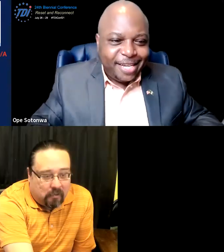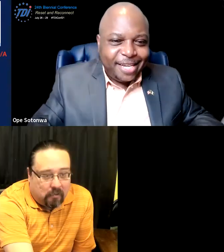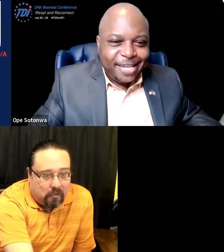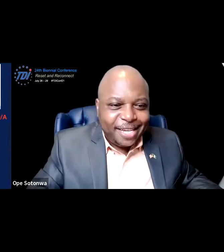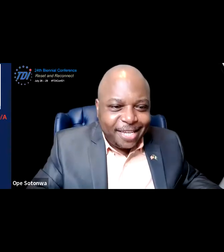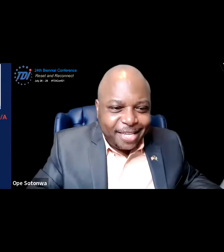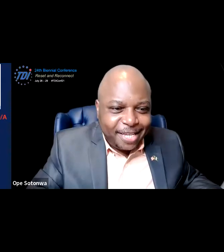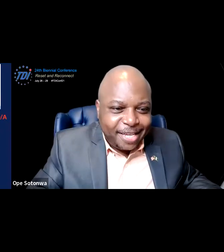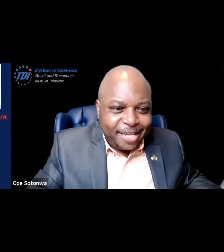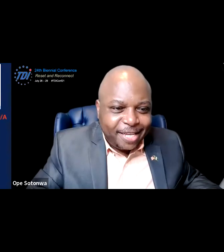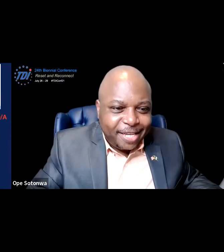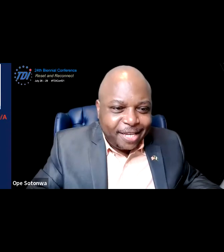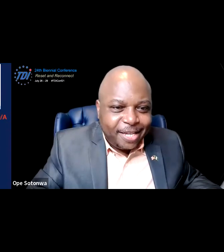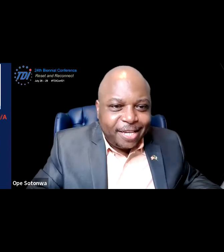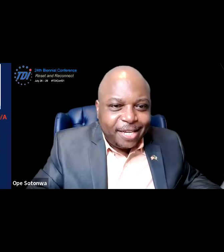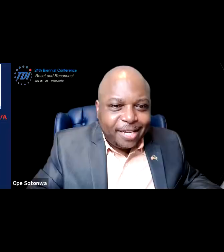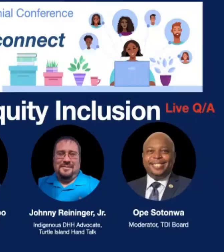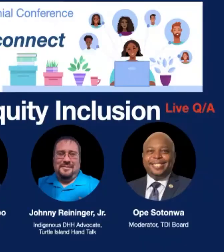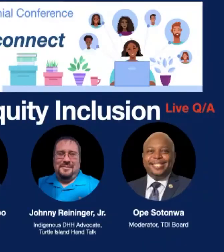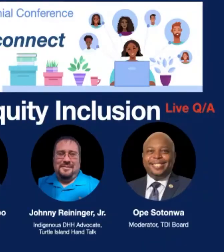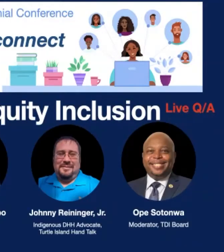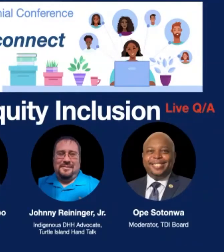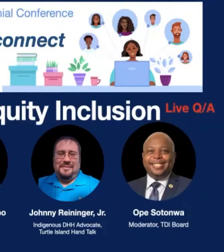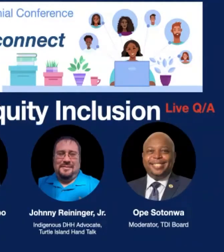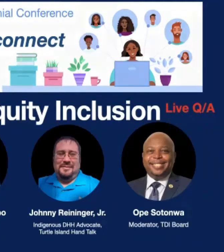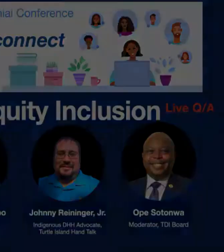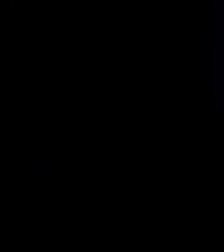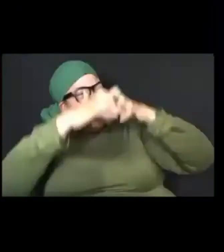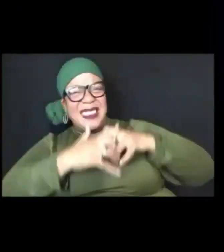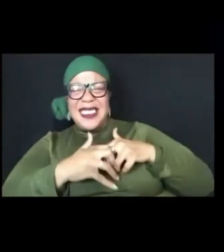show the movie. Thank you.